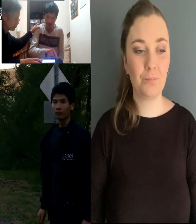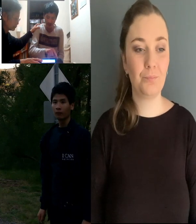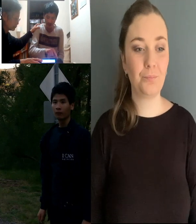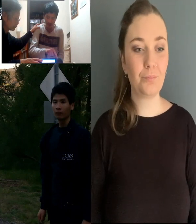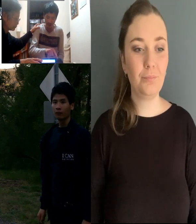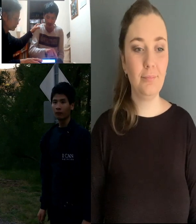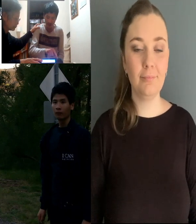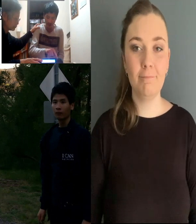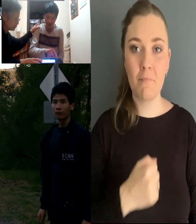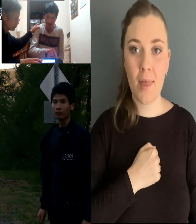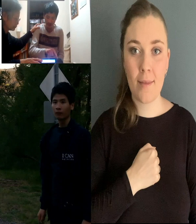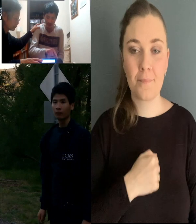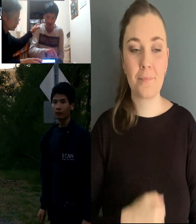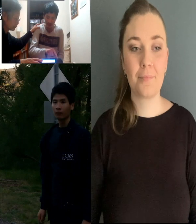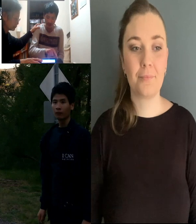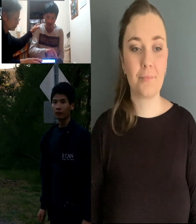my